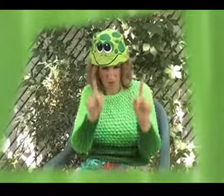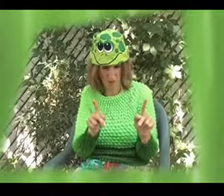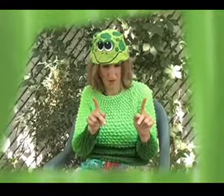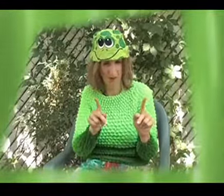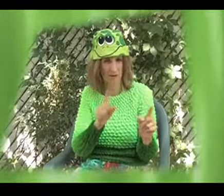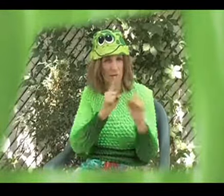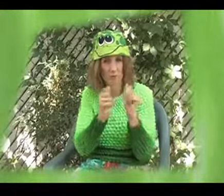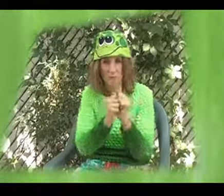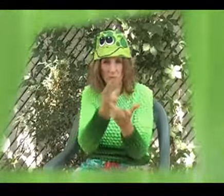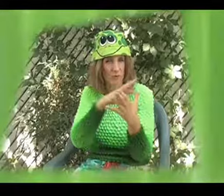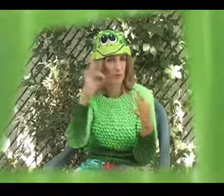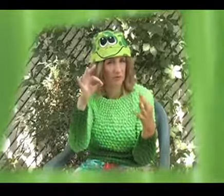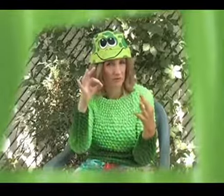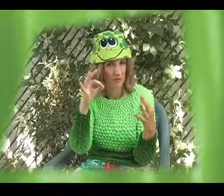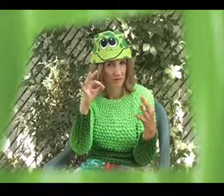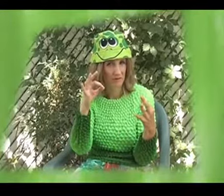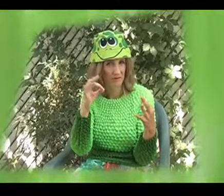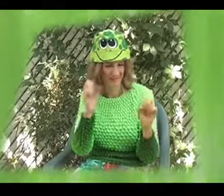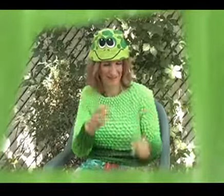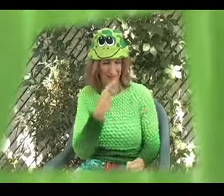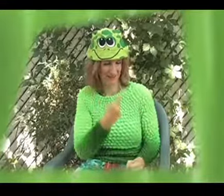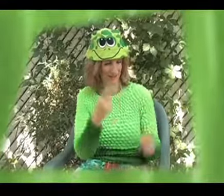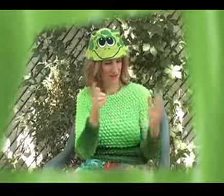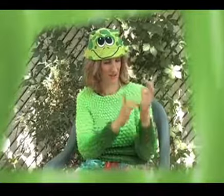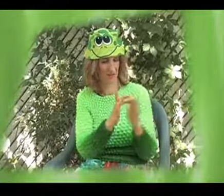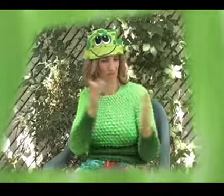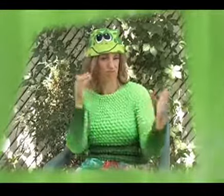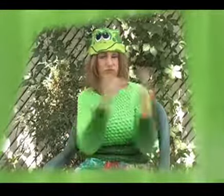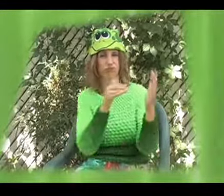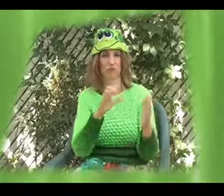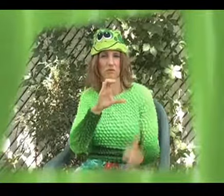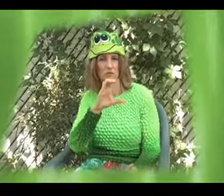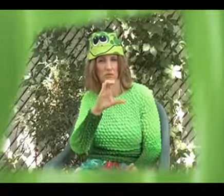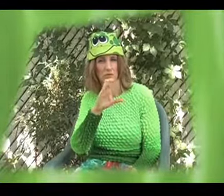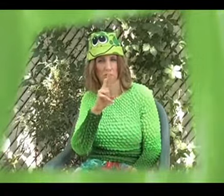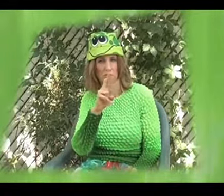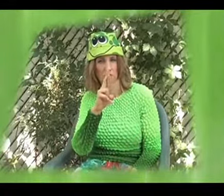I want to let you know that no person who has the Holy Spirit can say, Jesus be cursed.